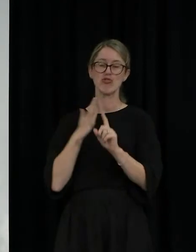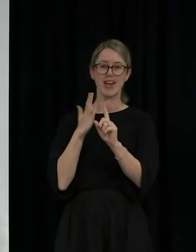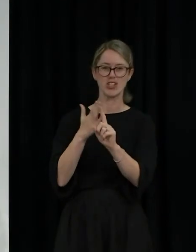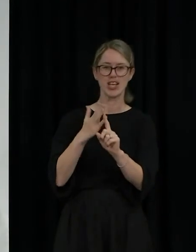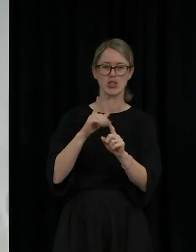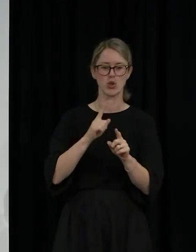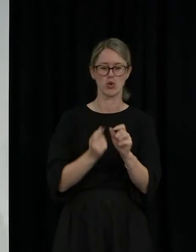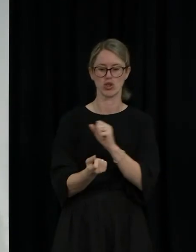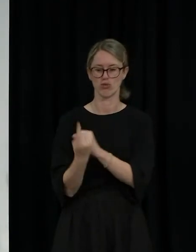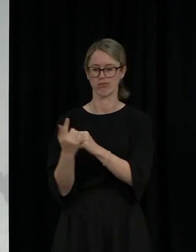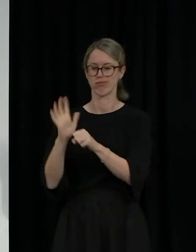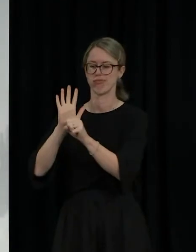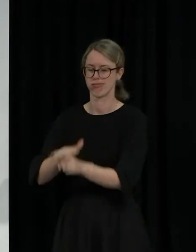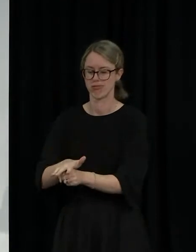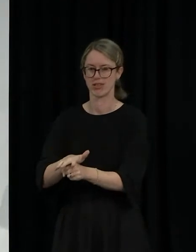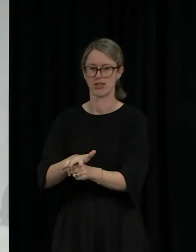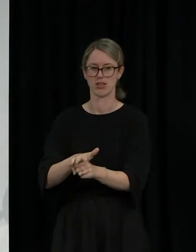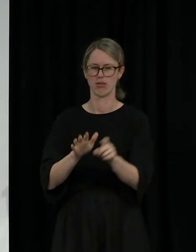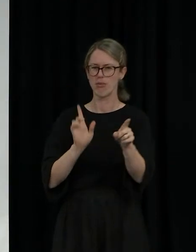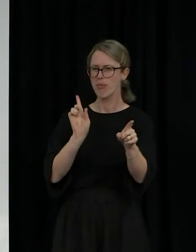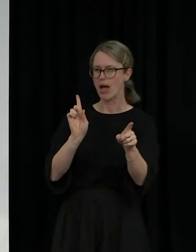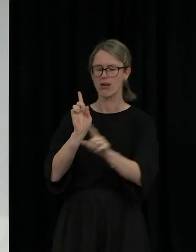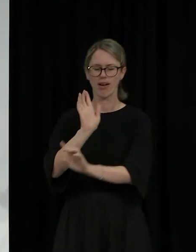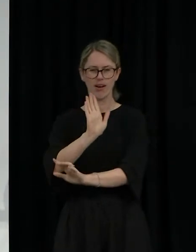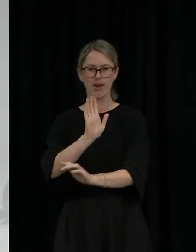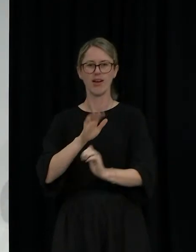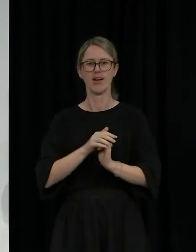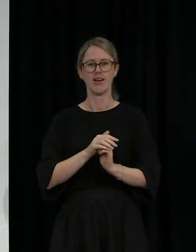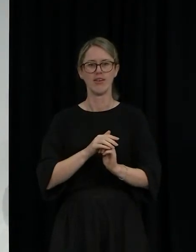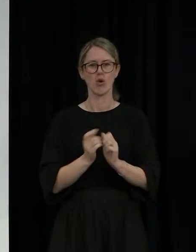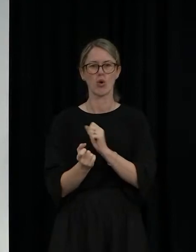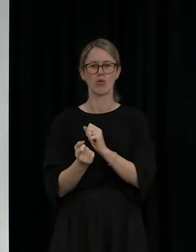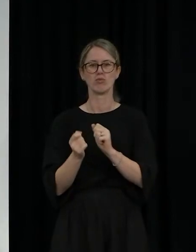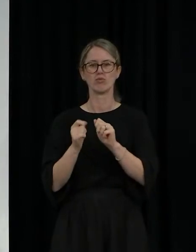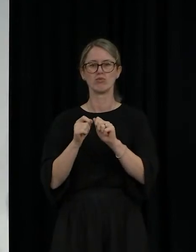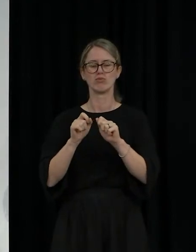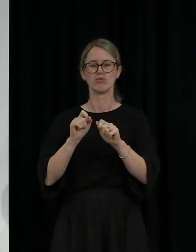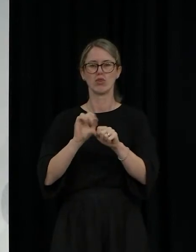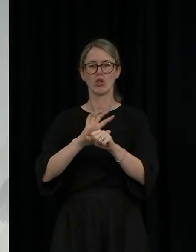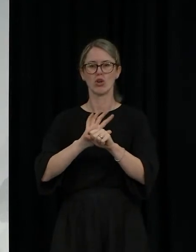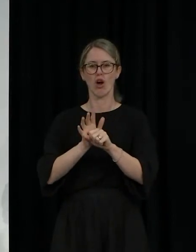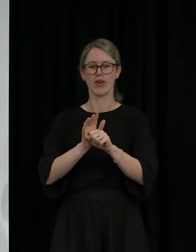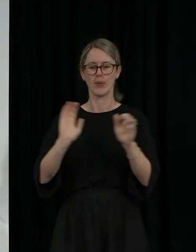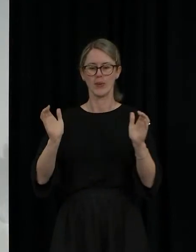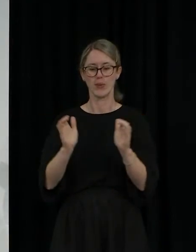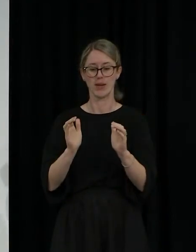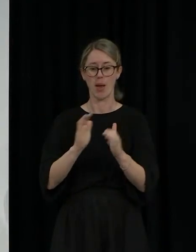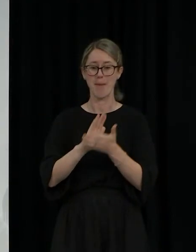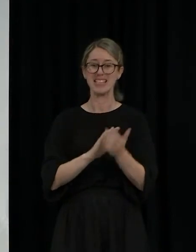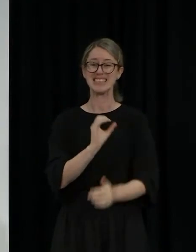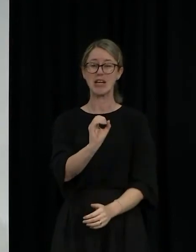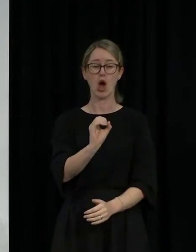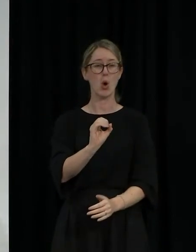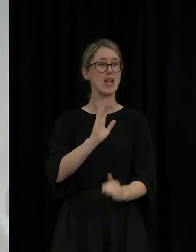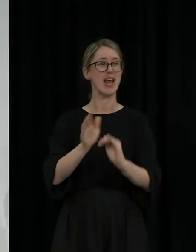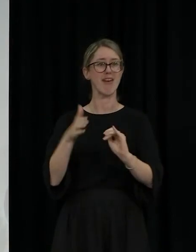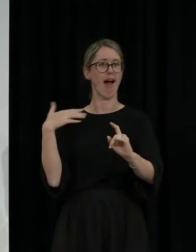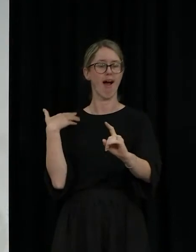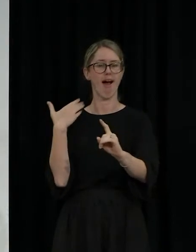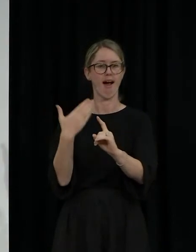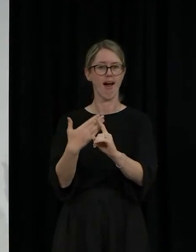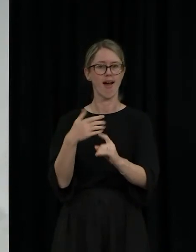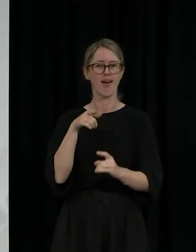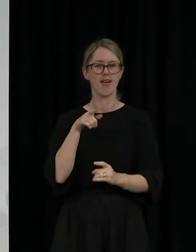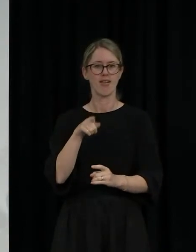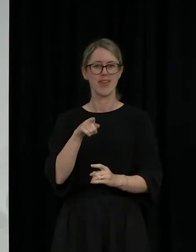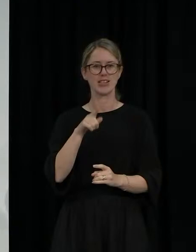is to stamp out COVID. And I'll finish, to stamp out COVID. That has never meant 0 cases ever in the whole time. That would